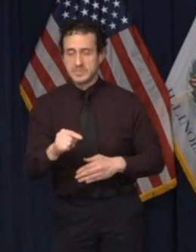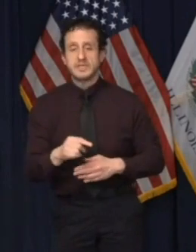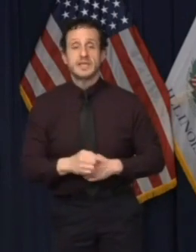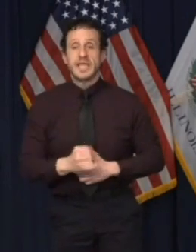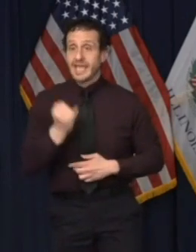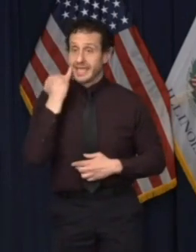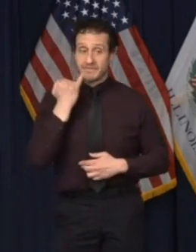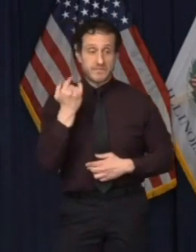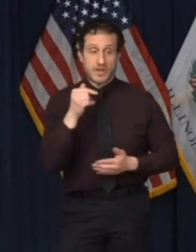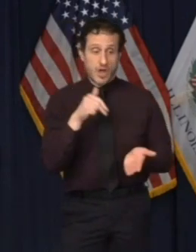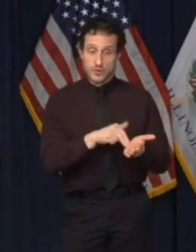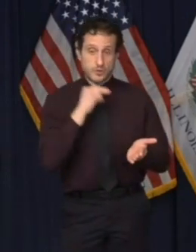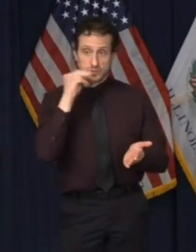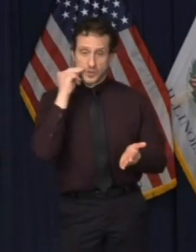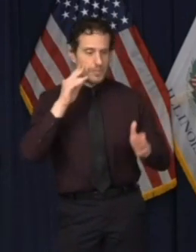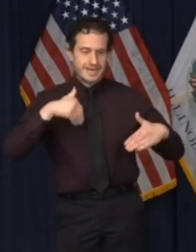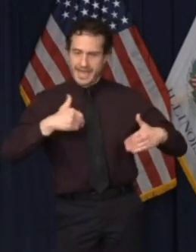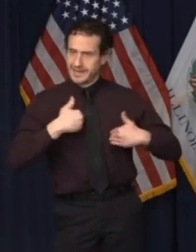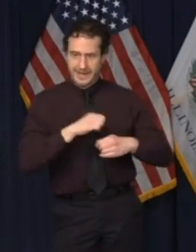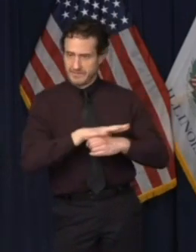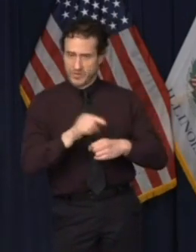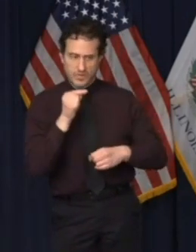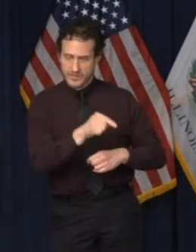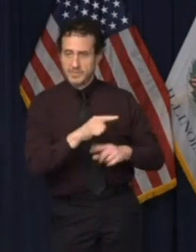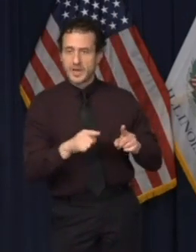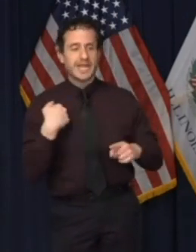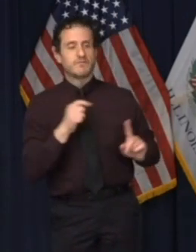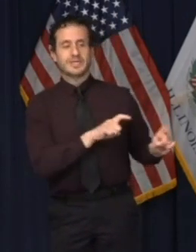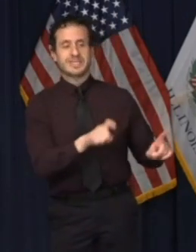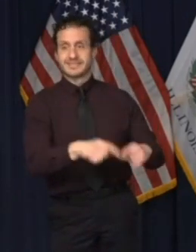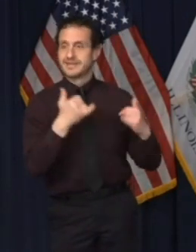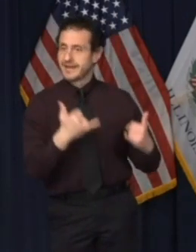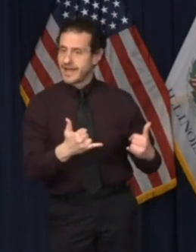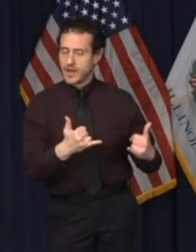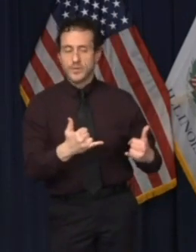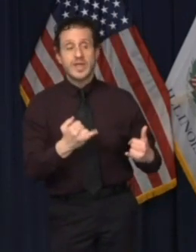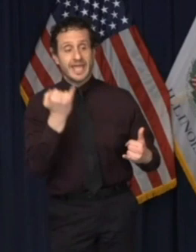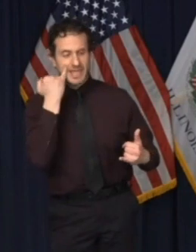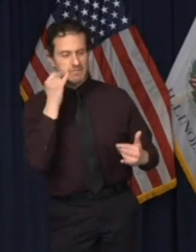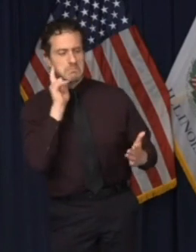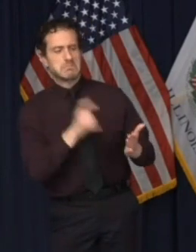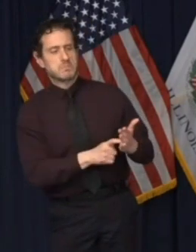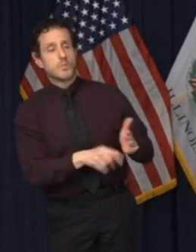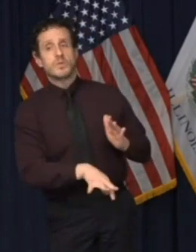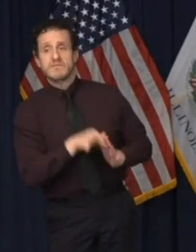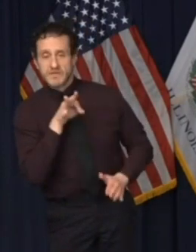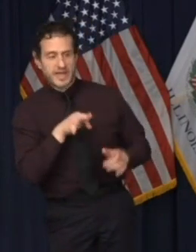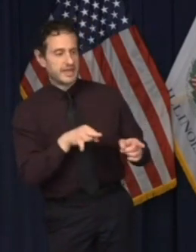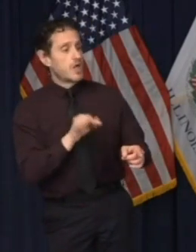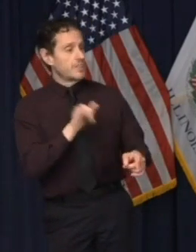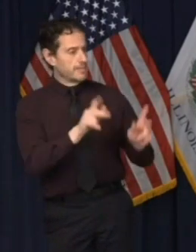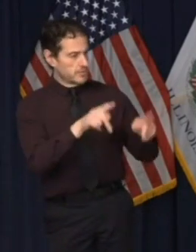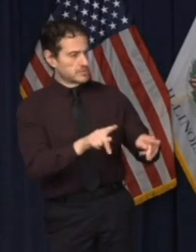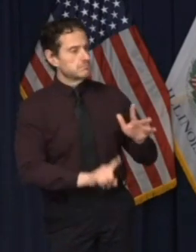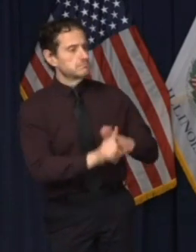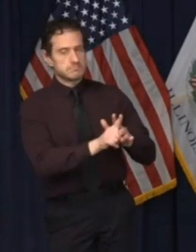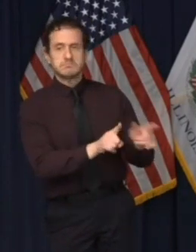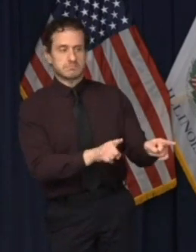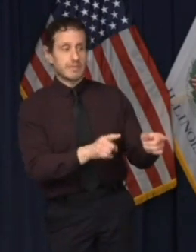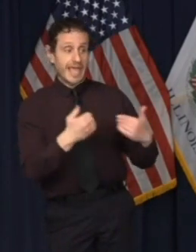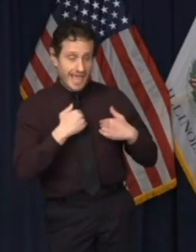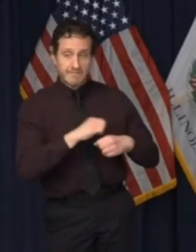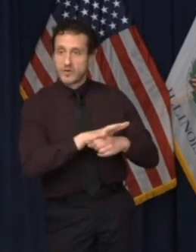to identify early the presence of COVID-19 in a facility and isolate those cases before widespread